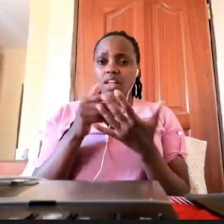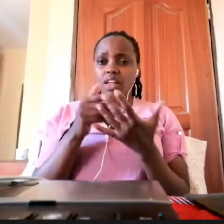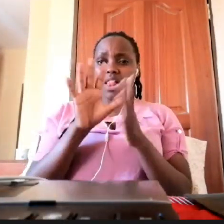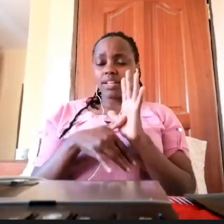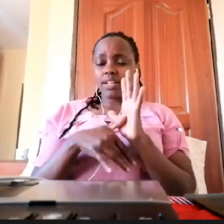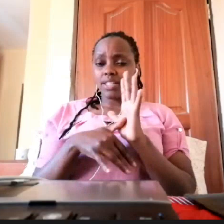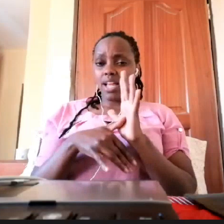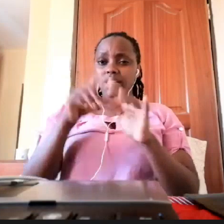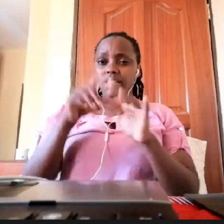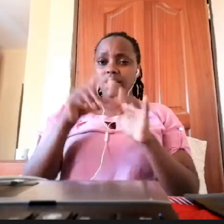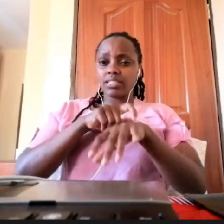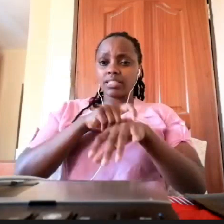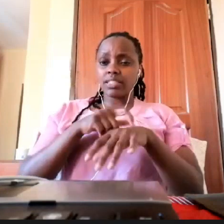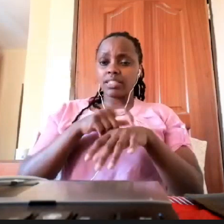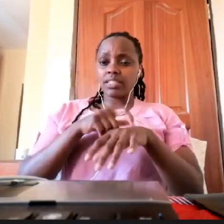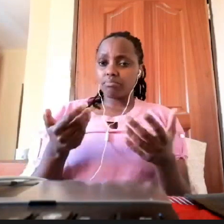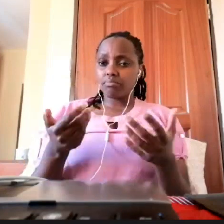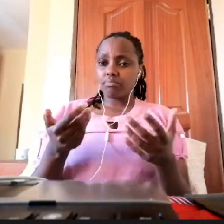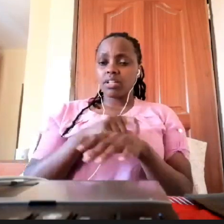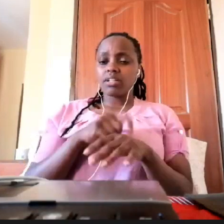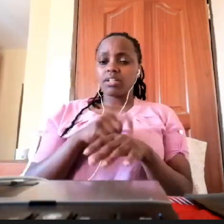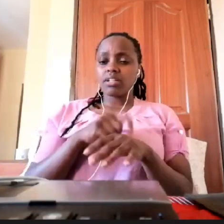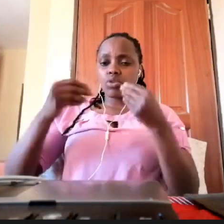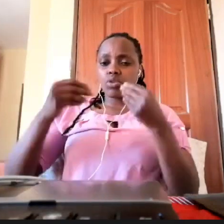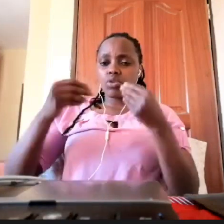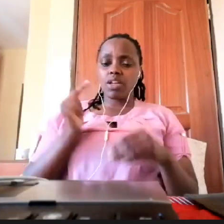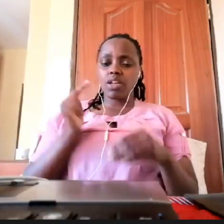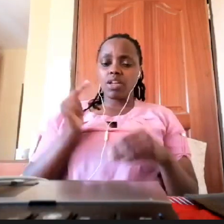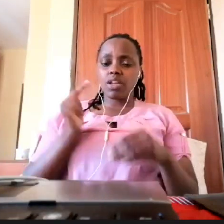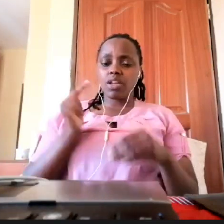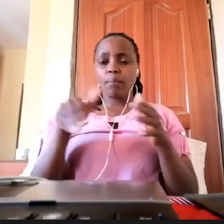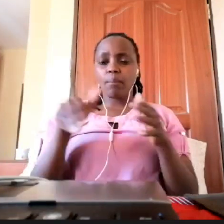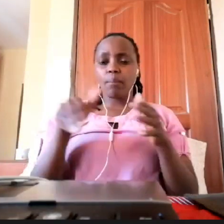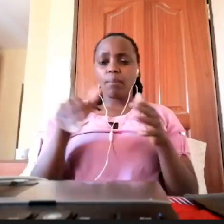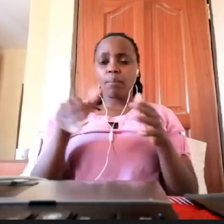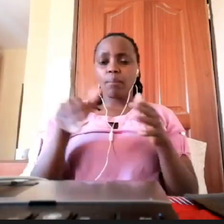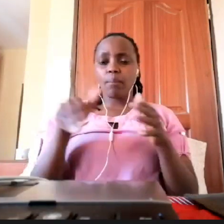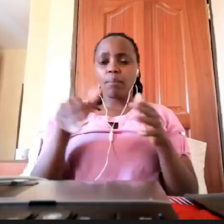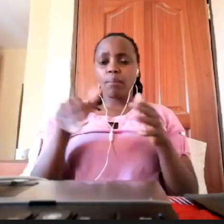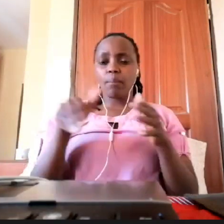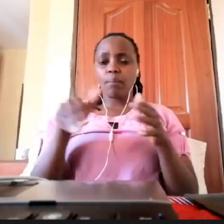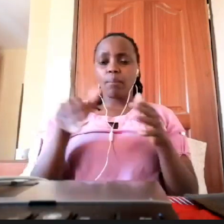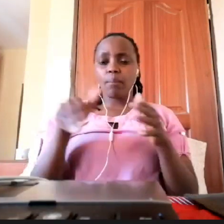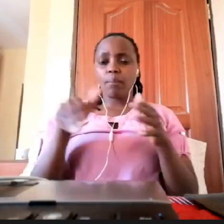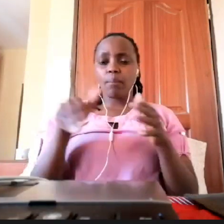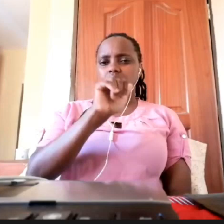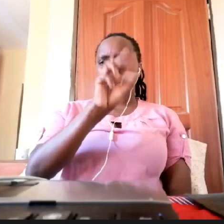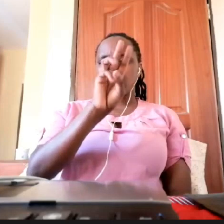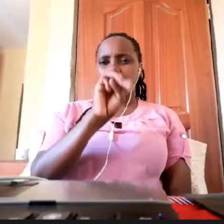when you give her the chance, Cleophas, Adiam may also